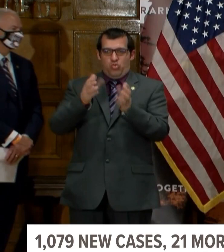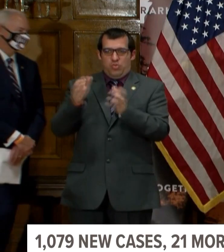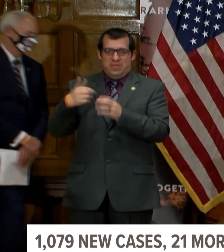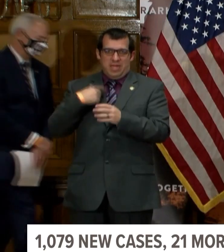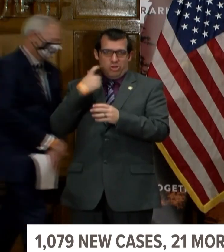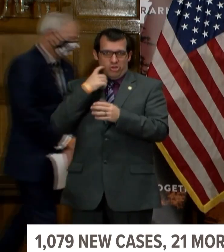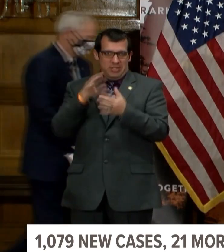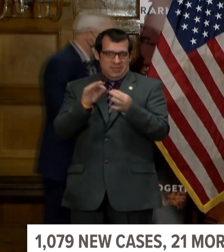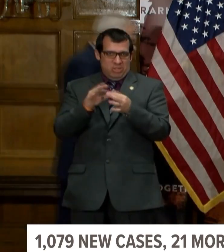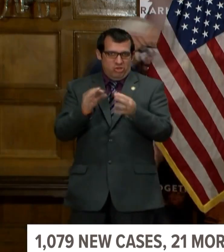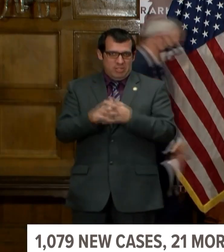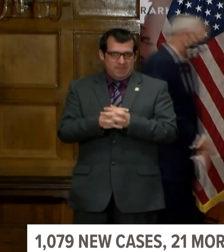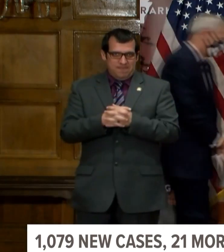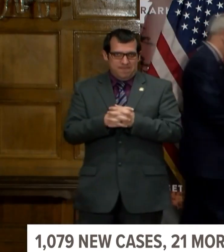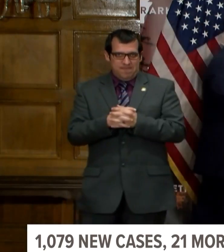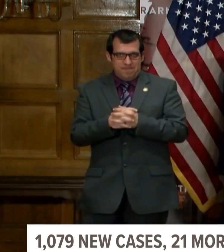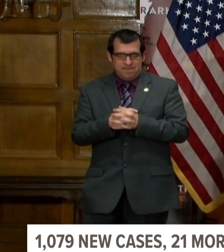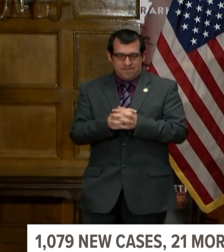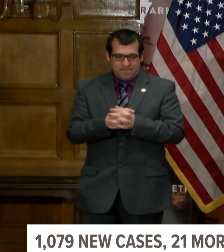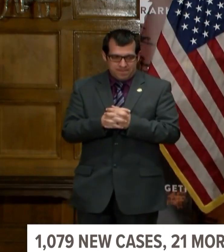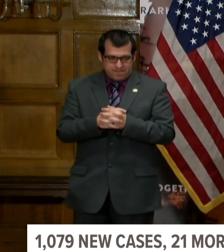referenced.